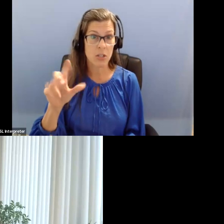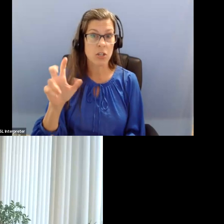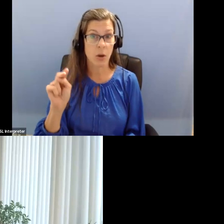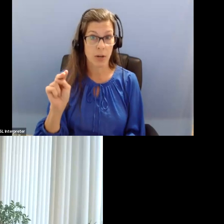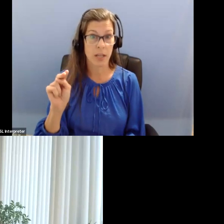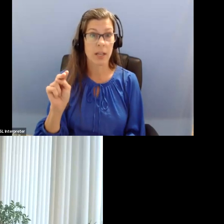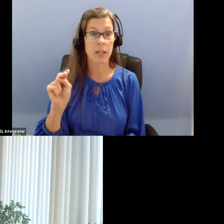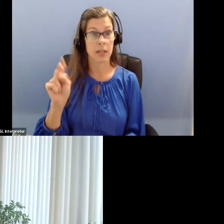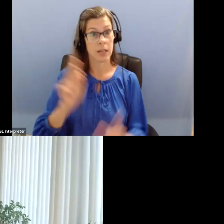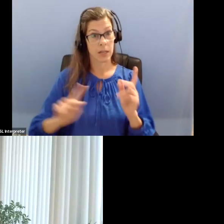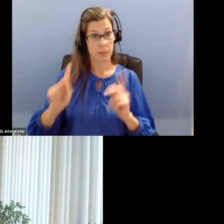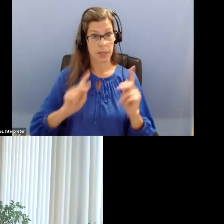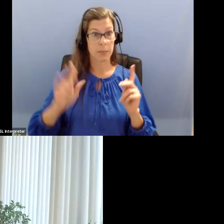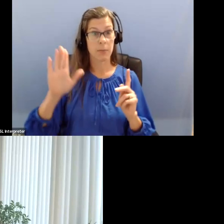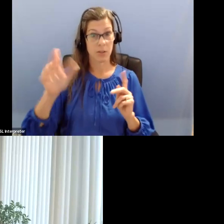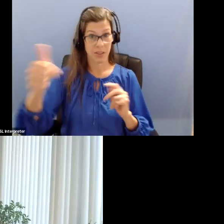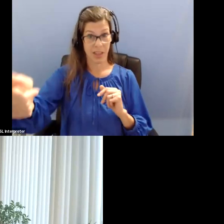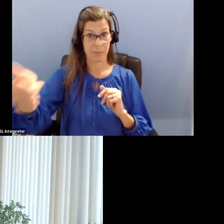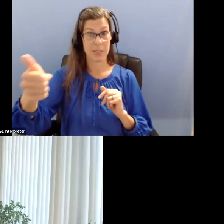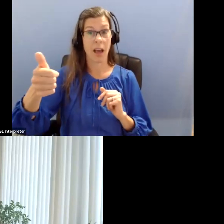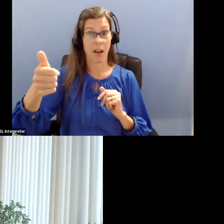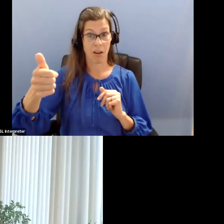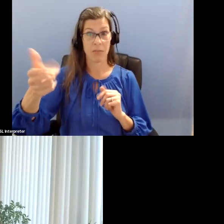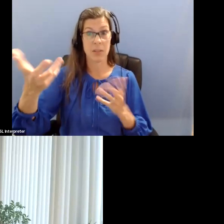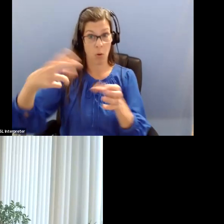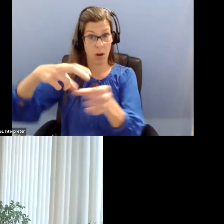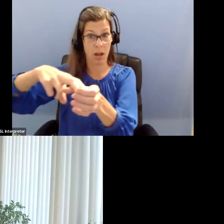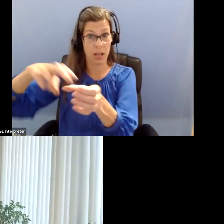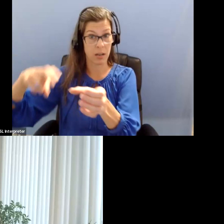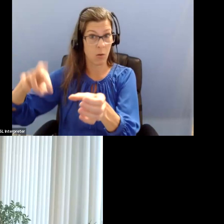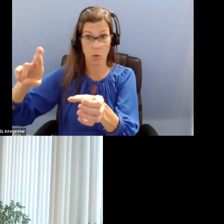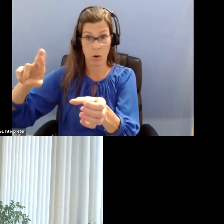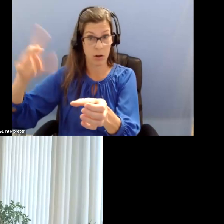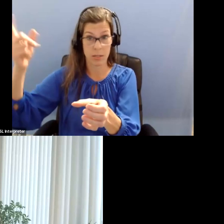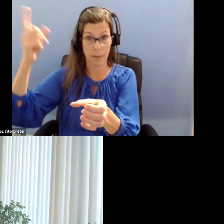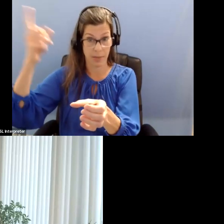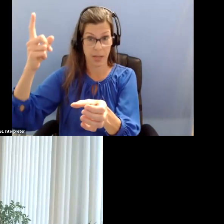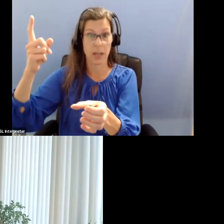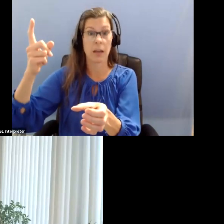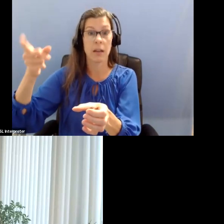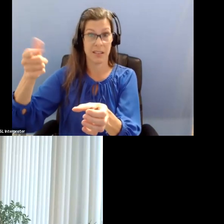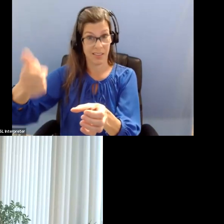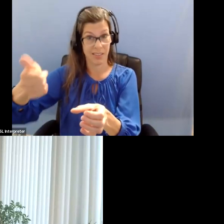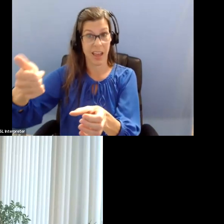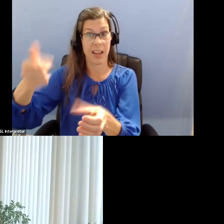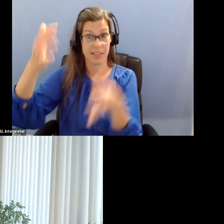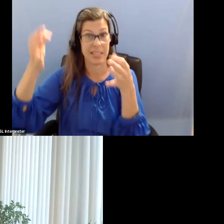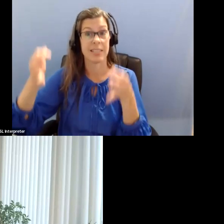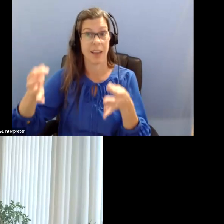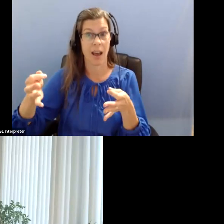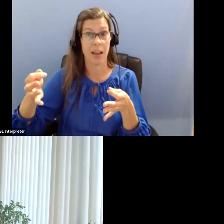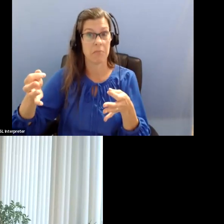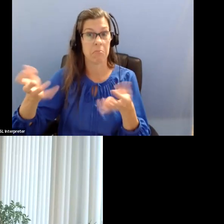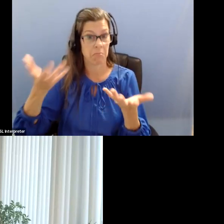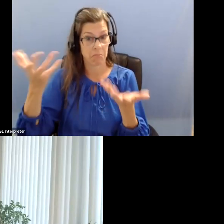because people are going to choose how they address these, and I got a note from another steering committee member noting